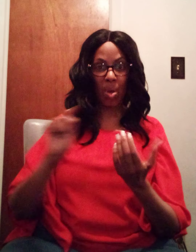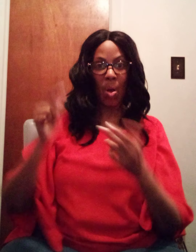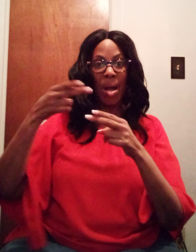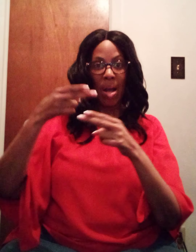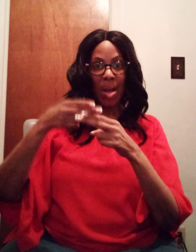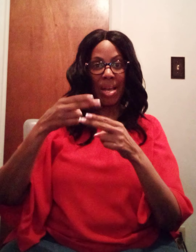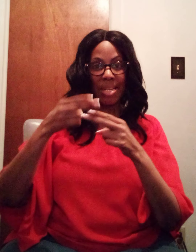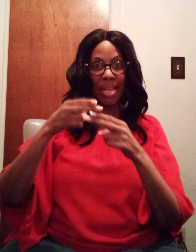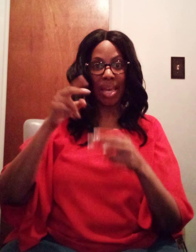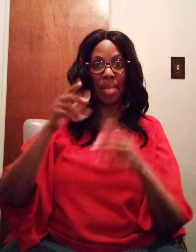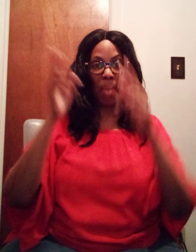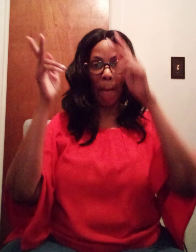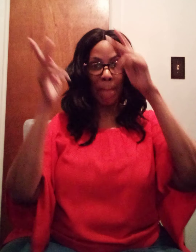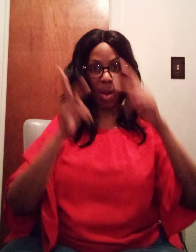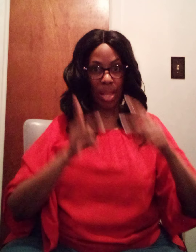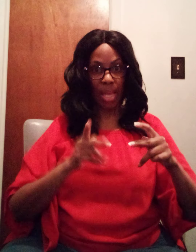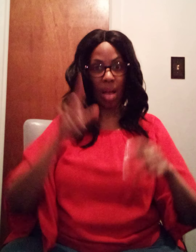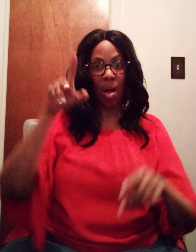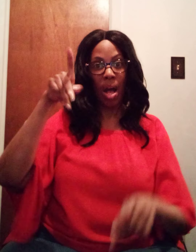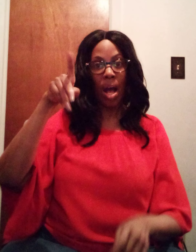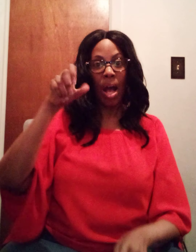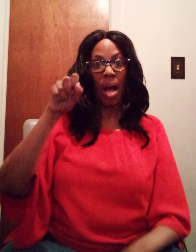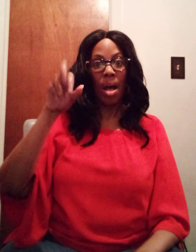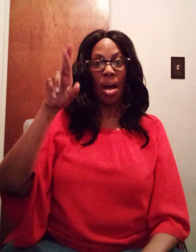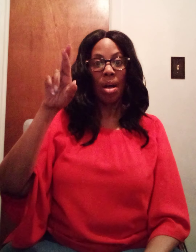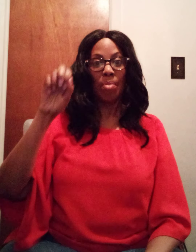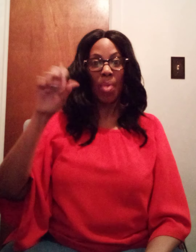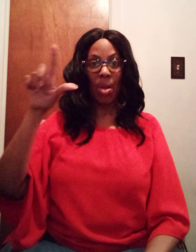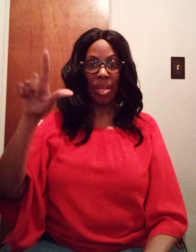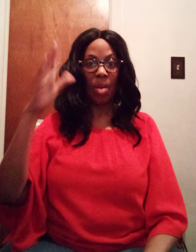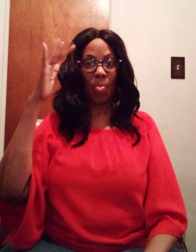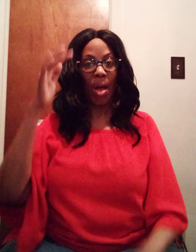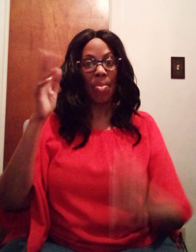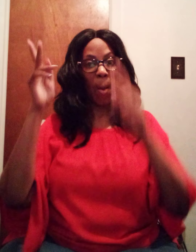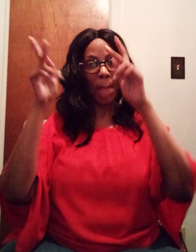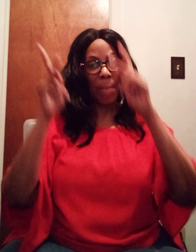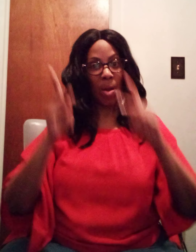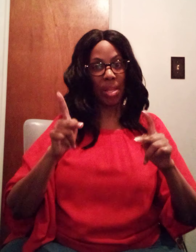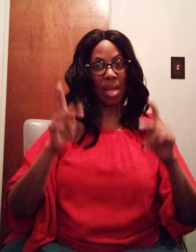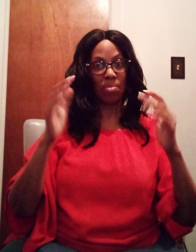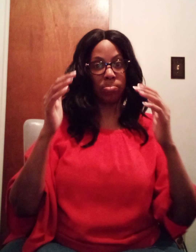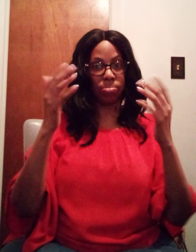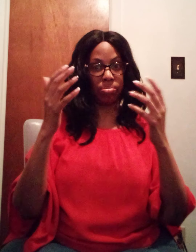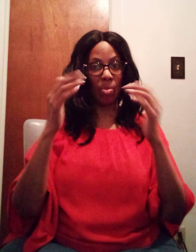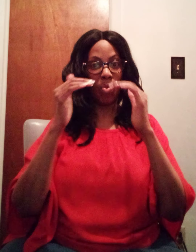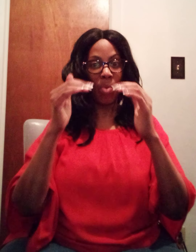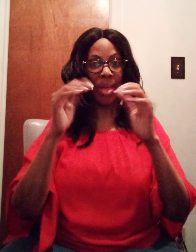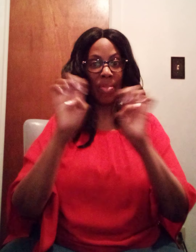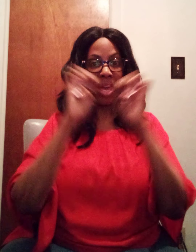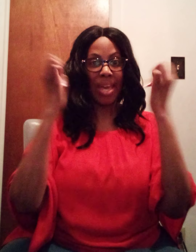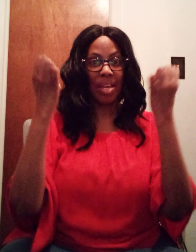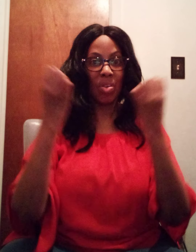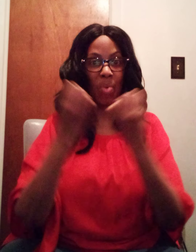parallel to the equator. And each of those parallel measures 1 degree until 360